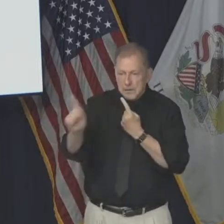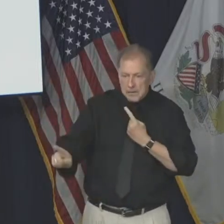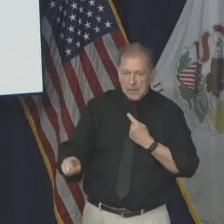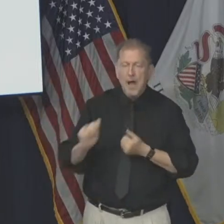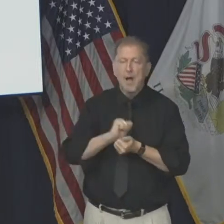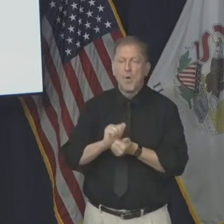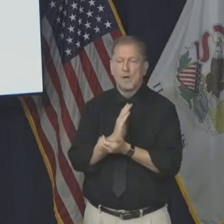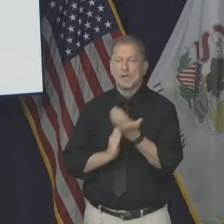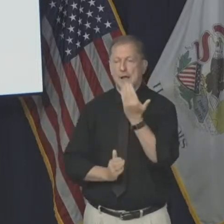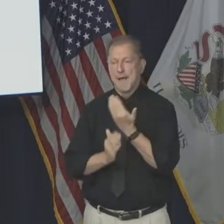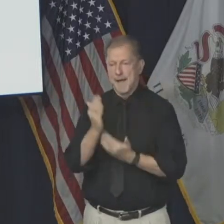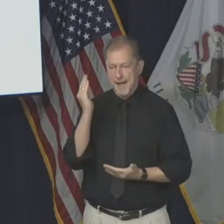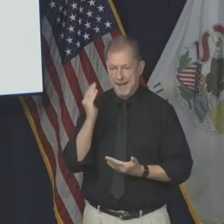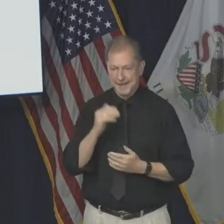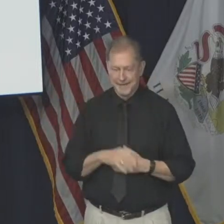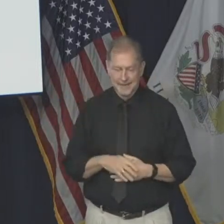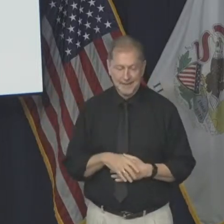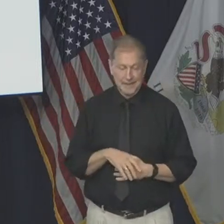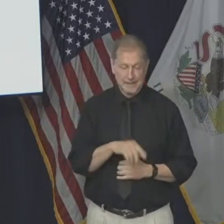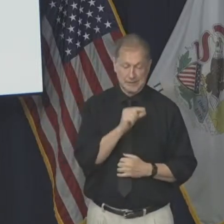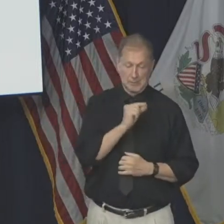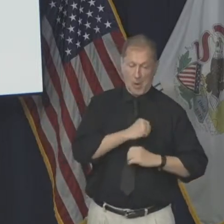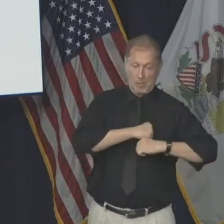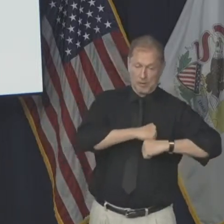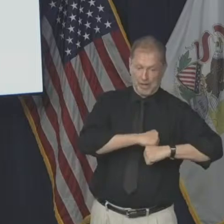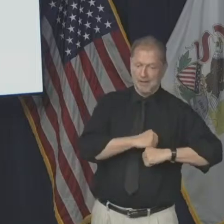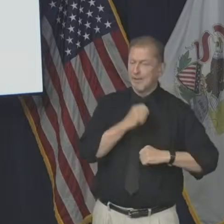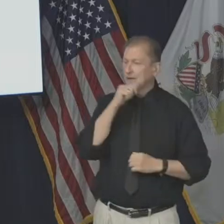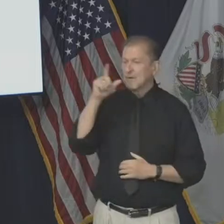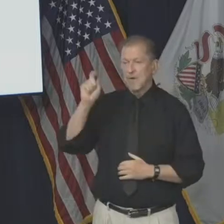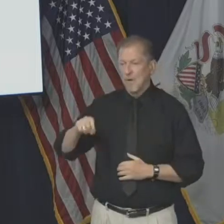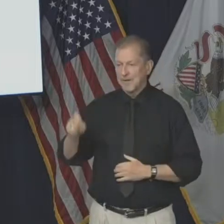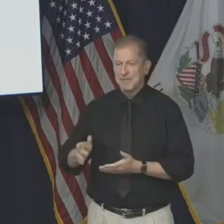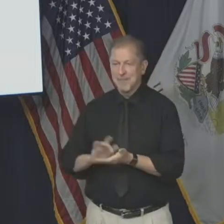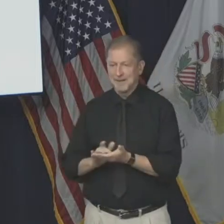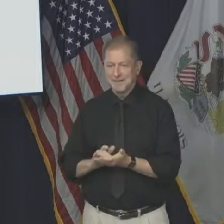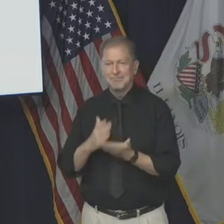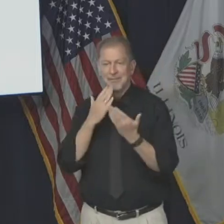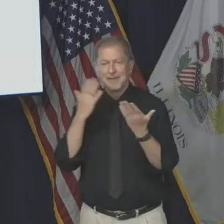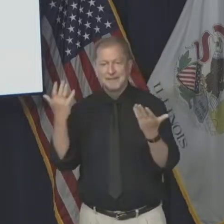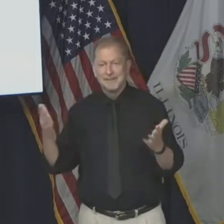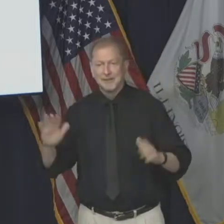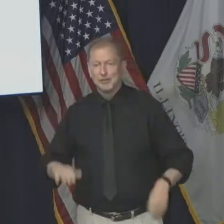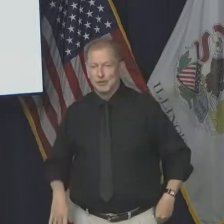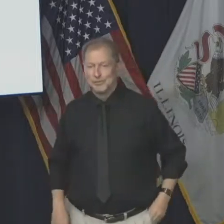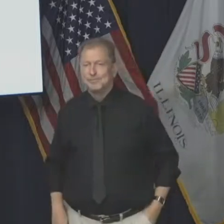An ounce of prevention is worth a pound of cure. Thanks, everyone. Thank you.